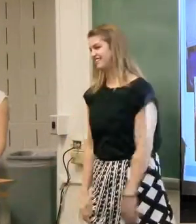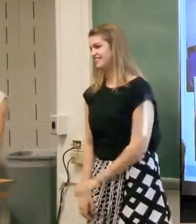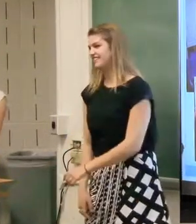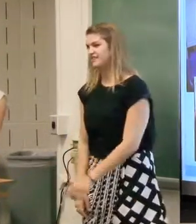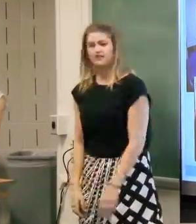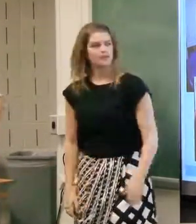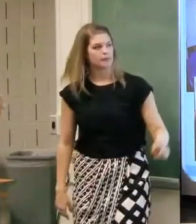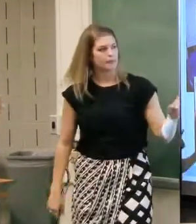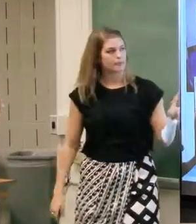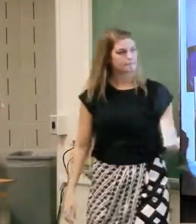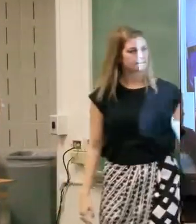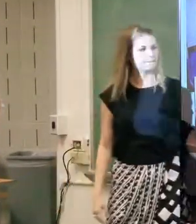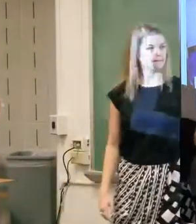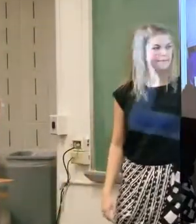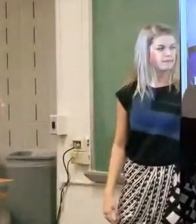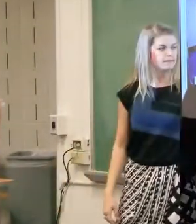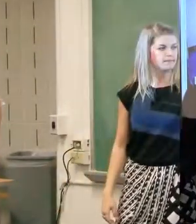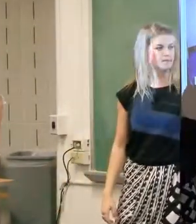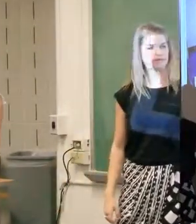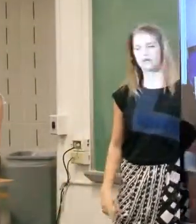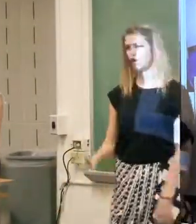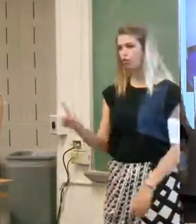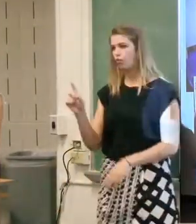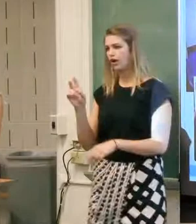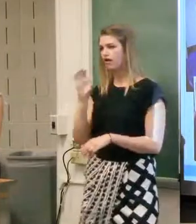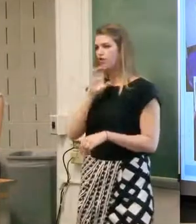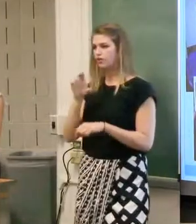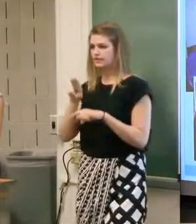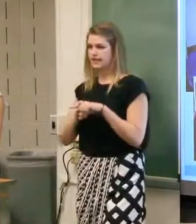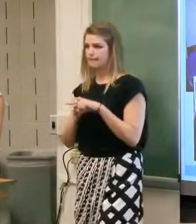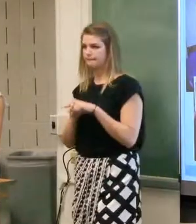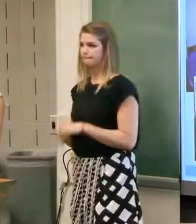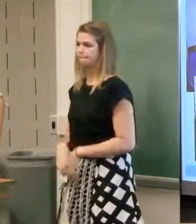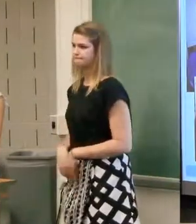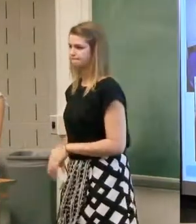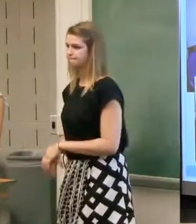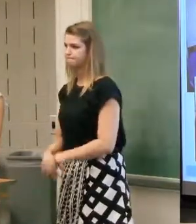And then the next picture is just where Chloe sat.